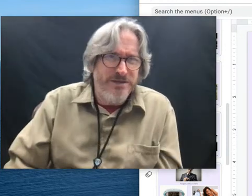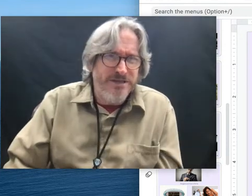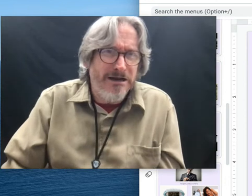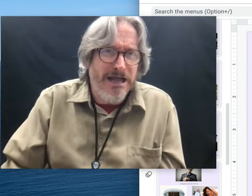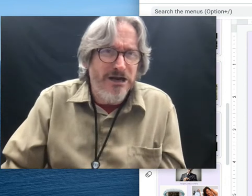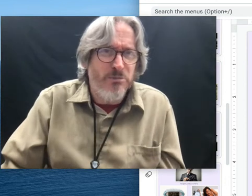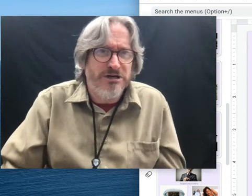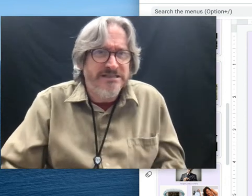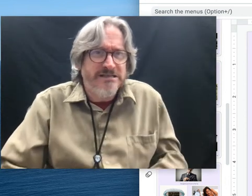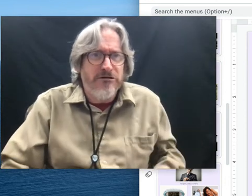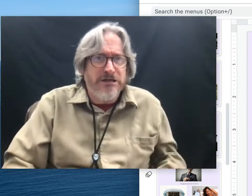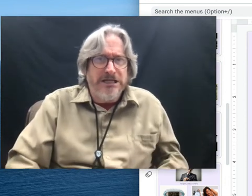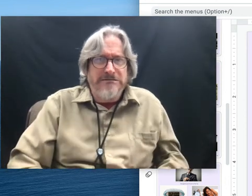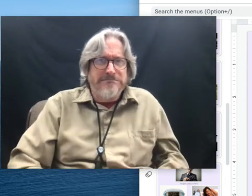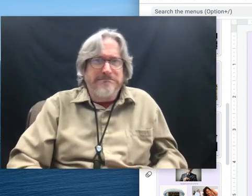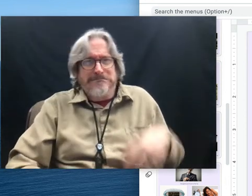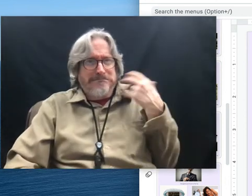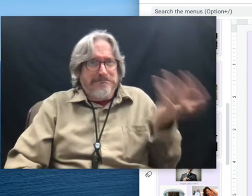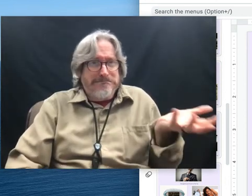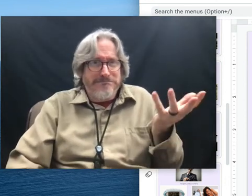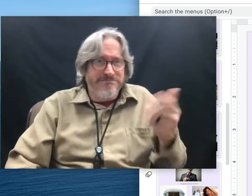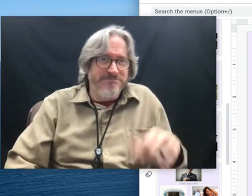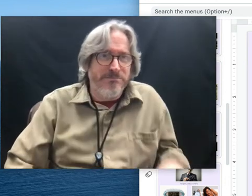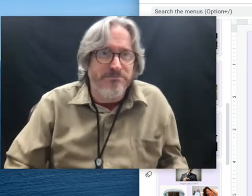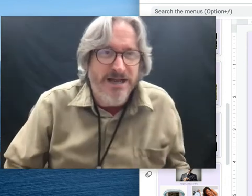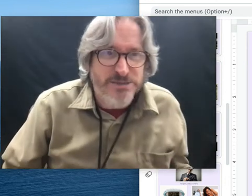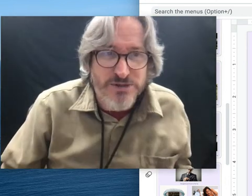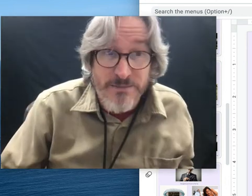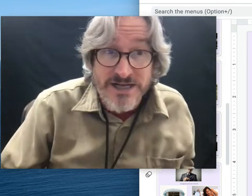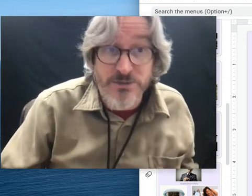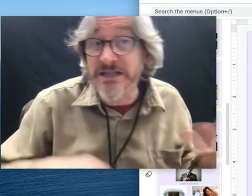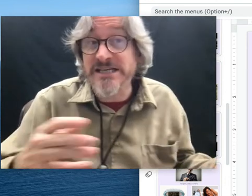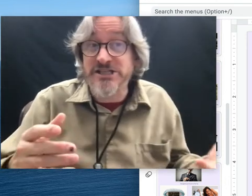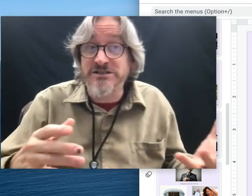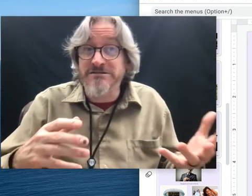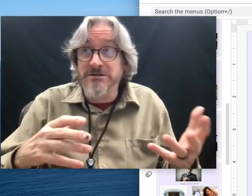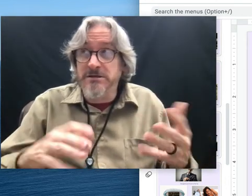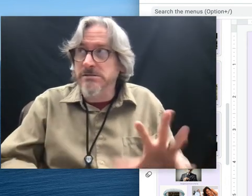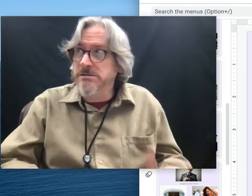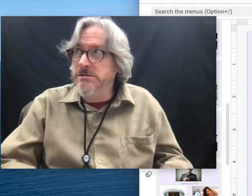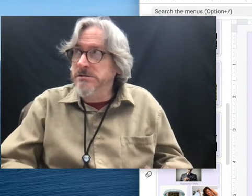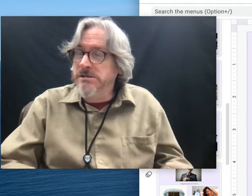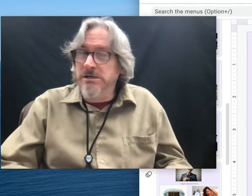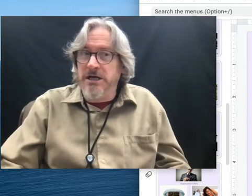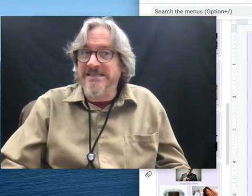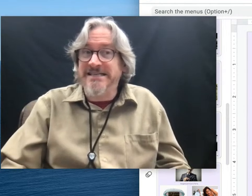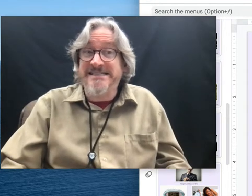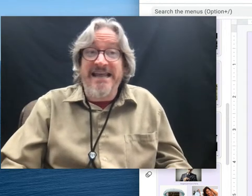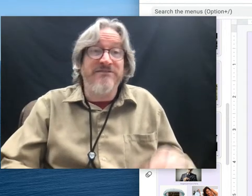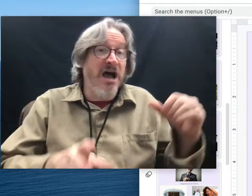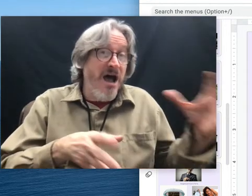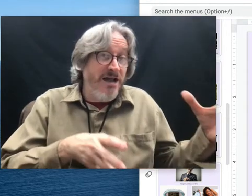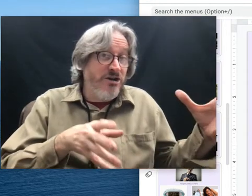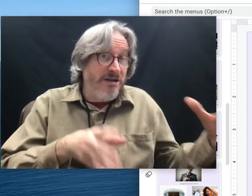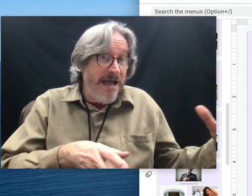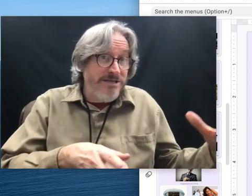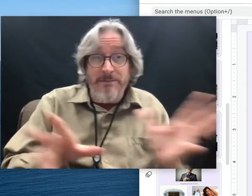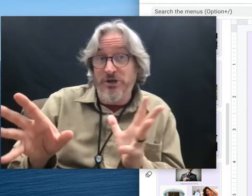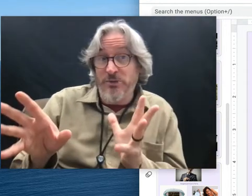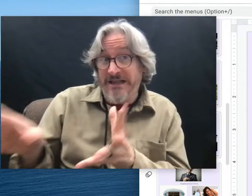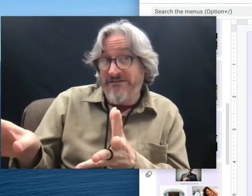Which with an online homework is not really, I suppose, not possible unless it's saved on